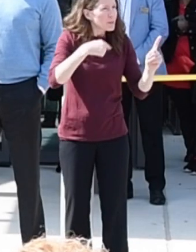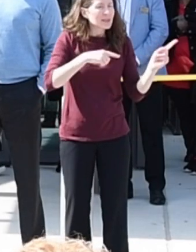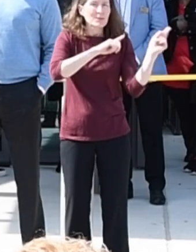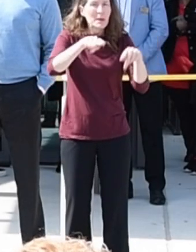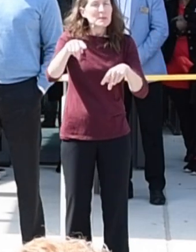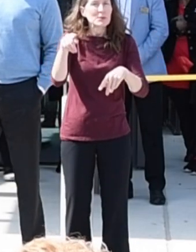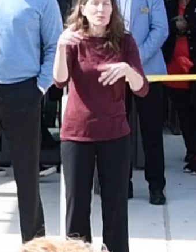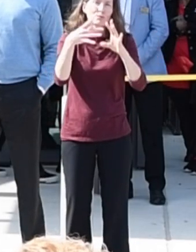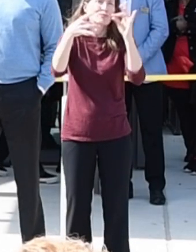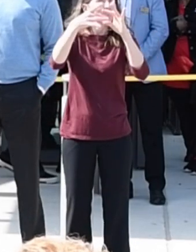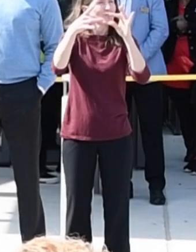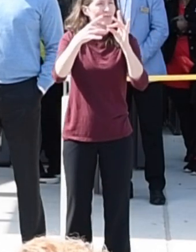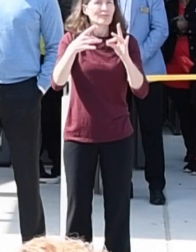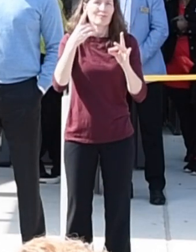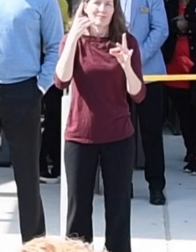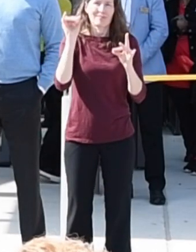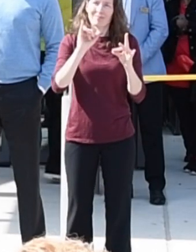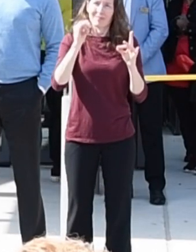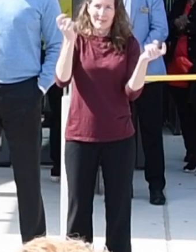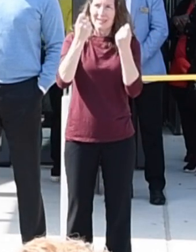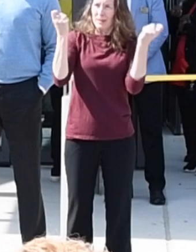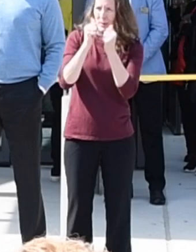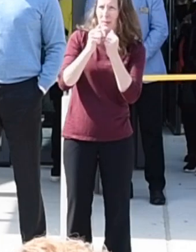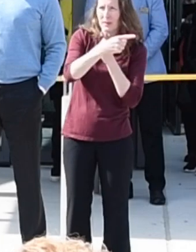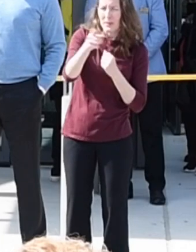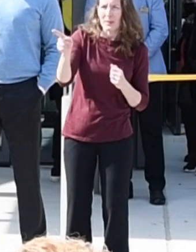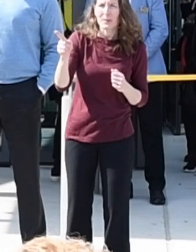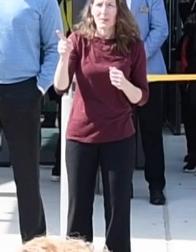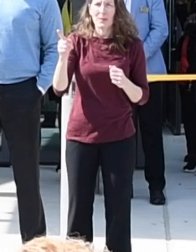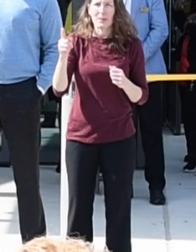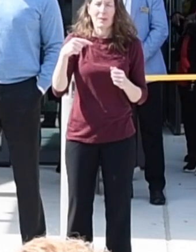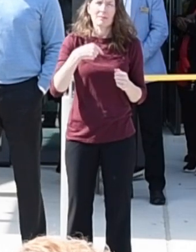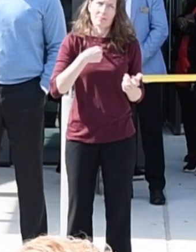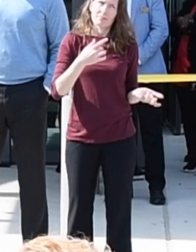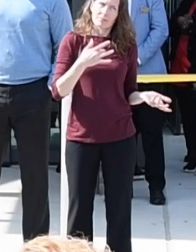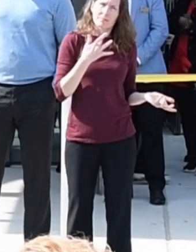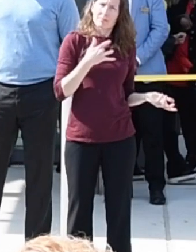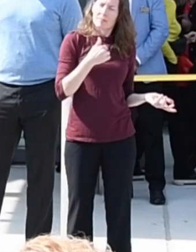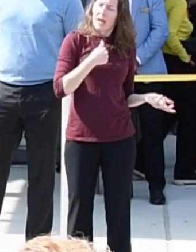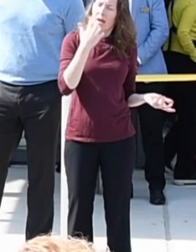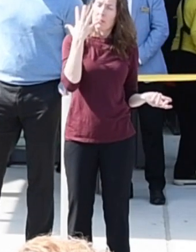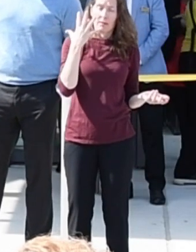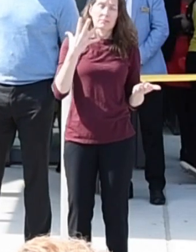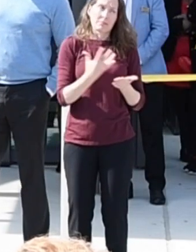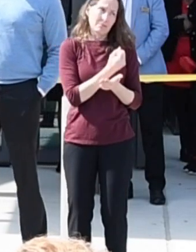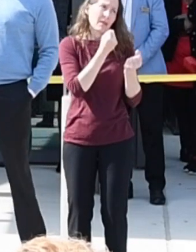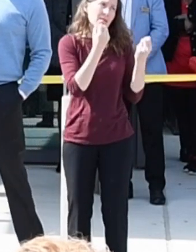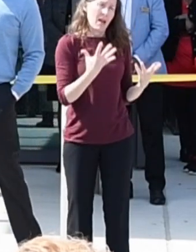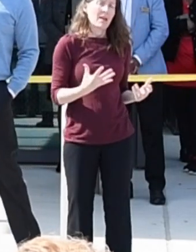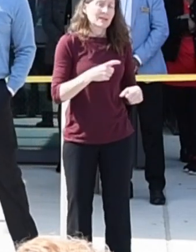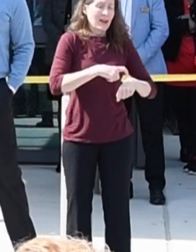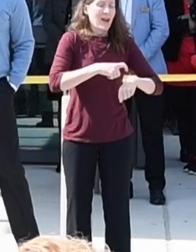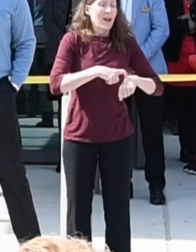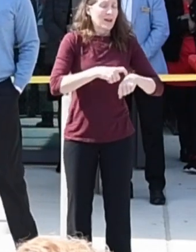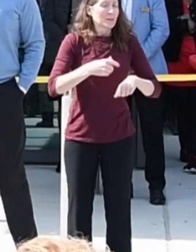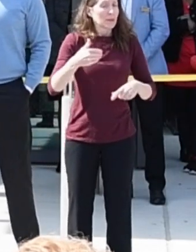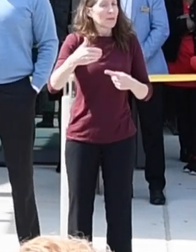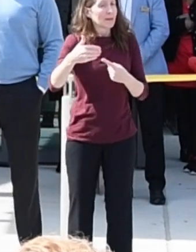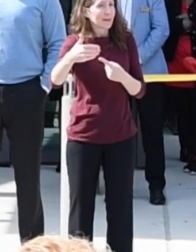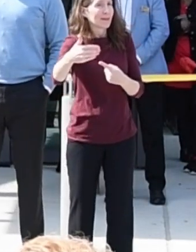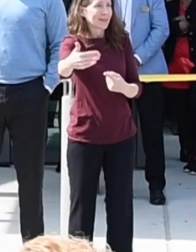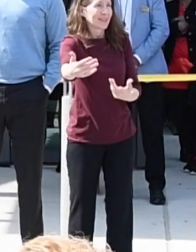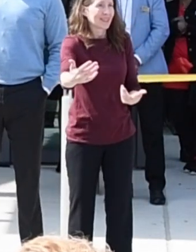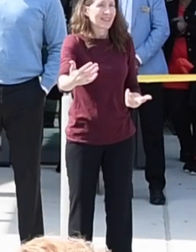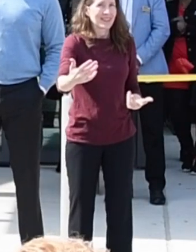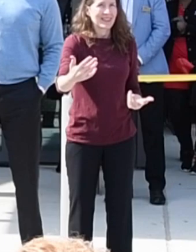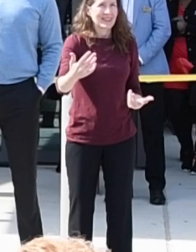to celebrate. And I suspect I will be spending much time in the years ahead in